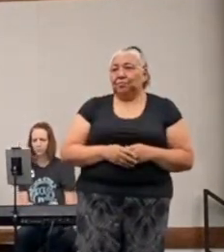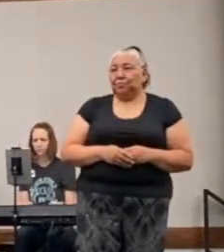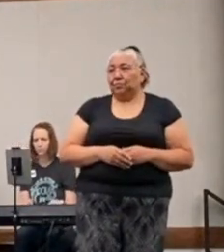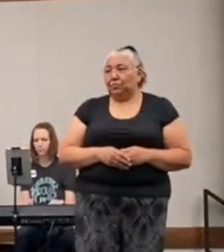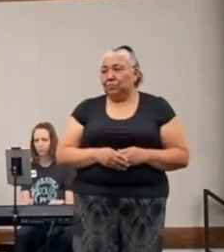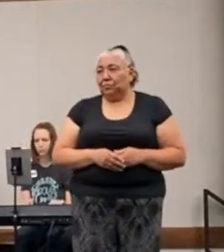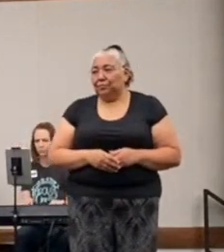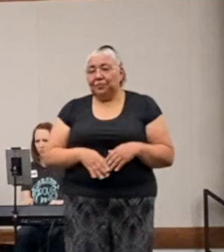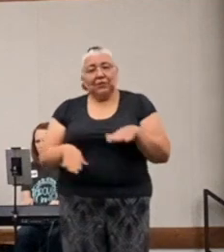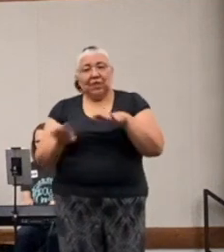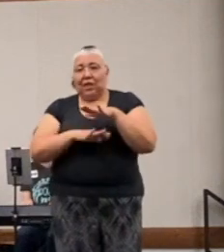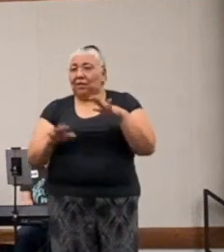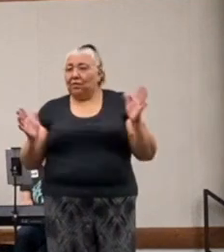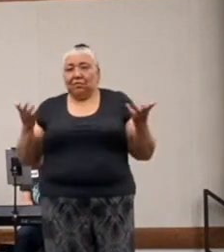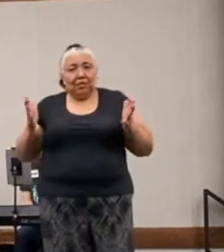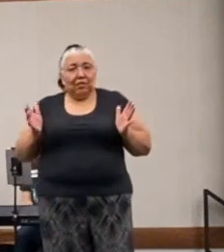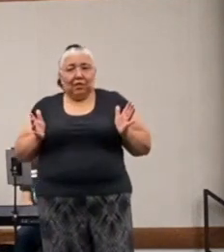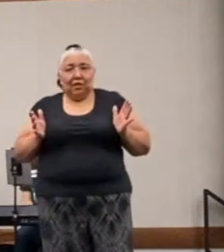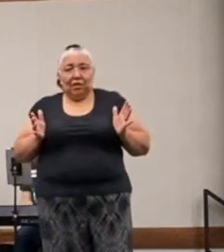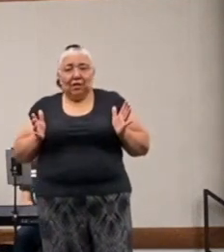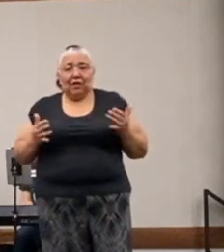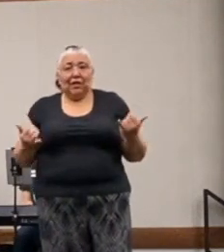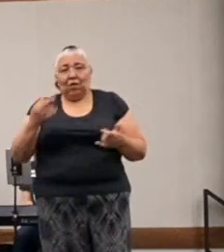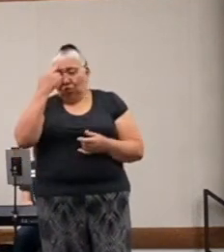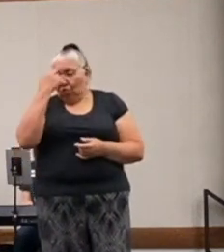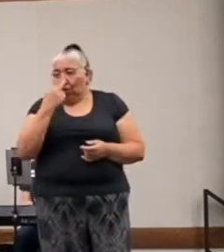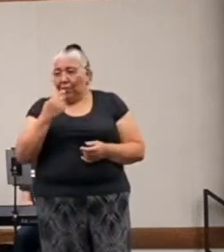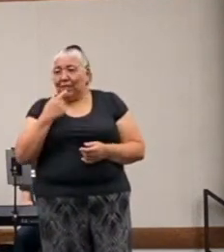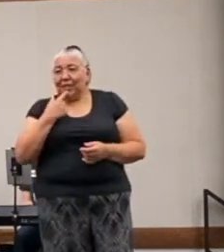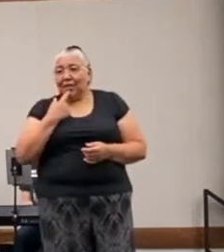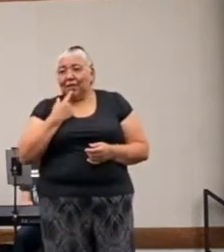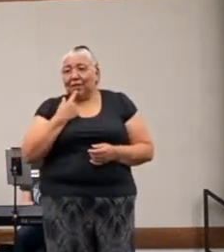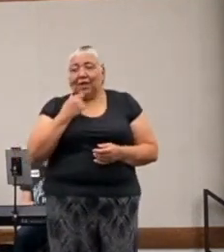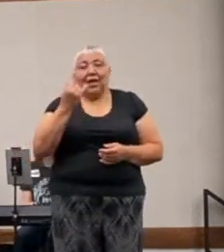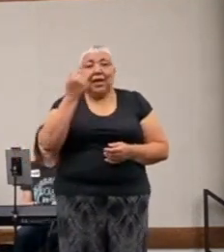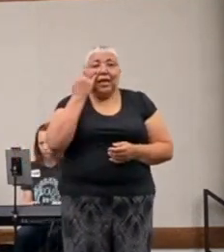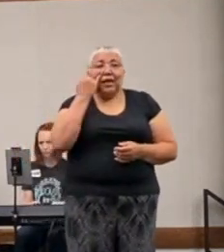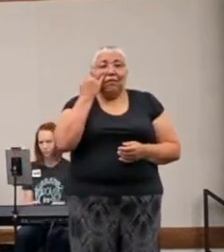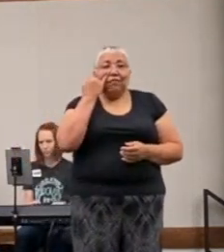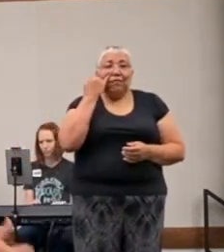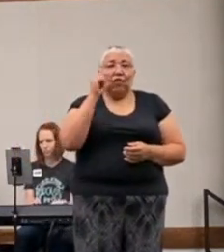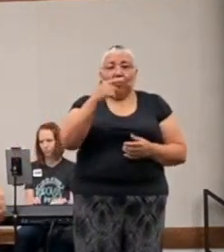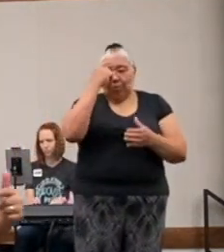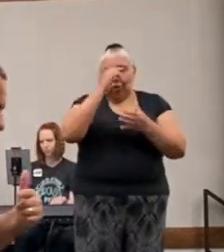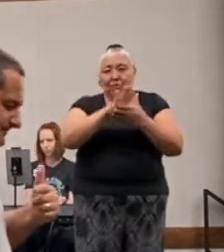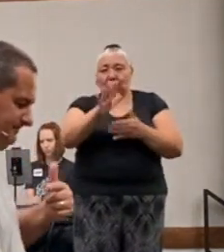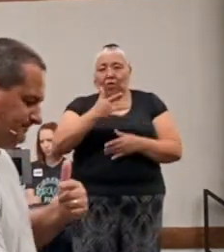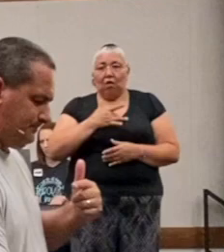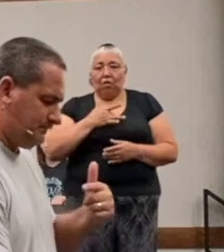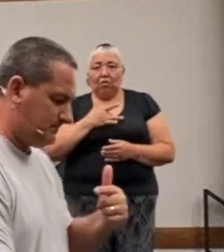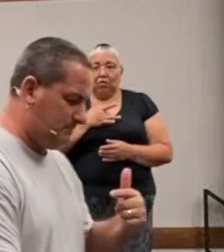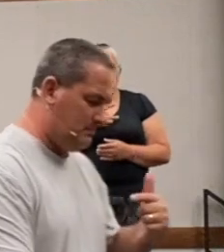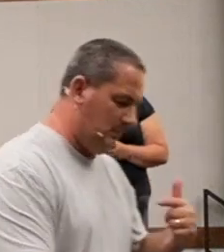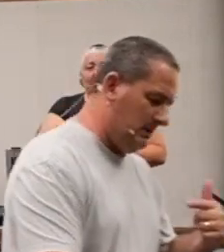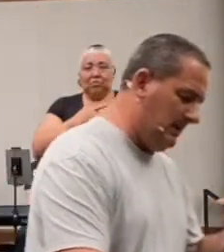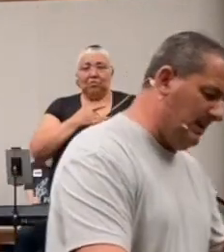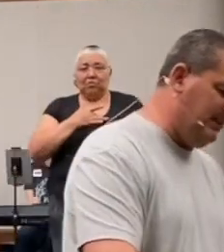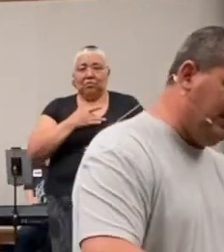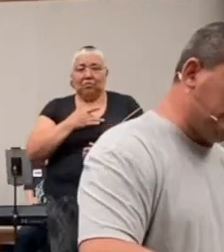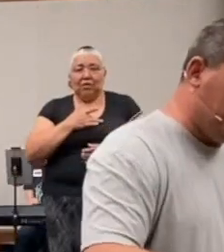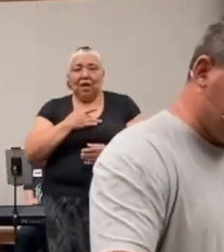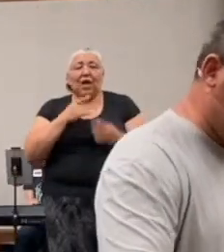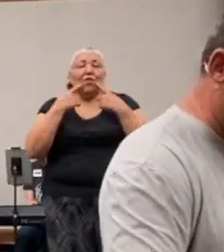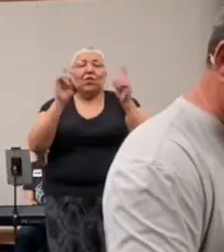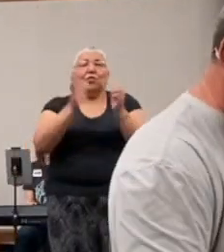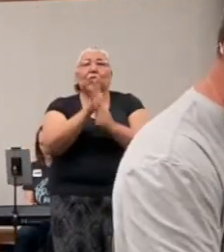That's the bottom line. And Romans says that if you believe in your heart and